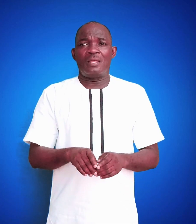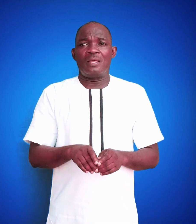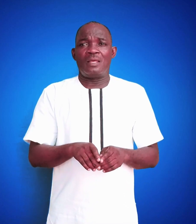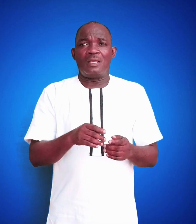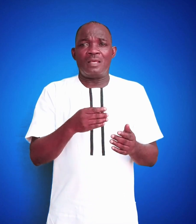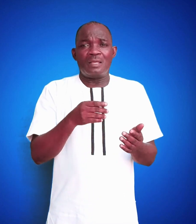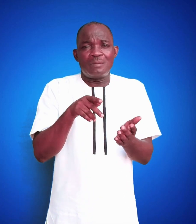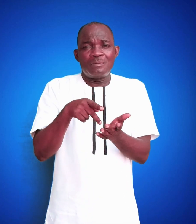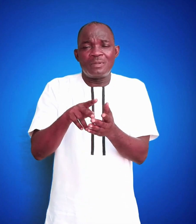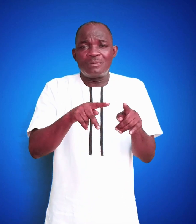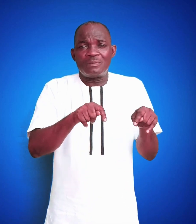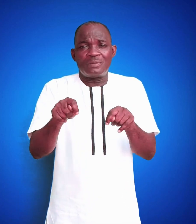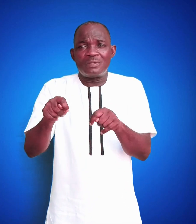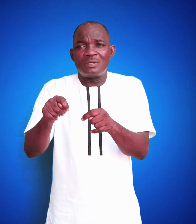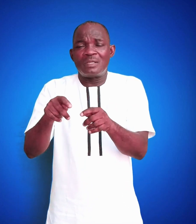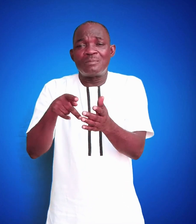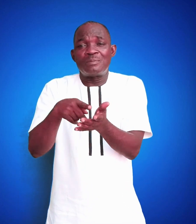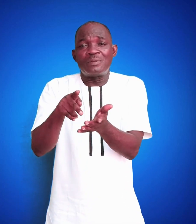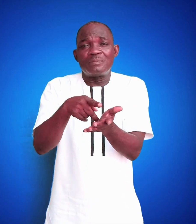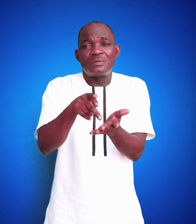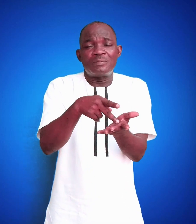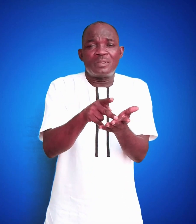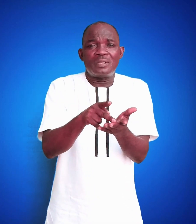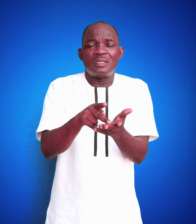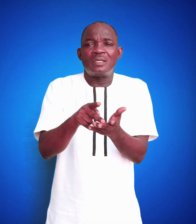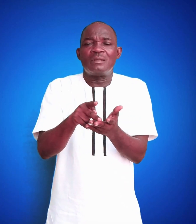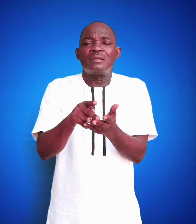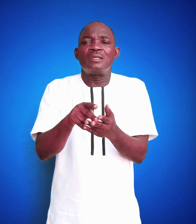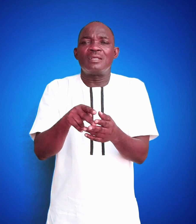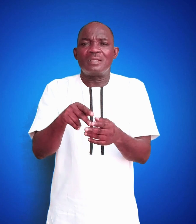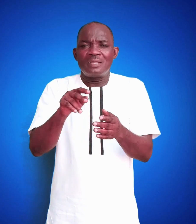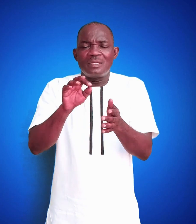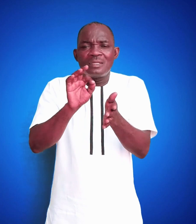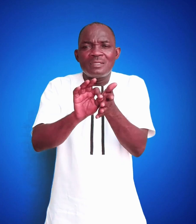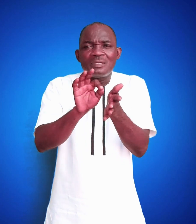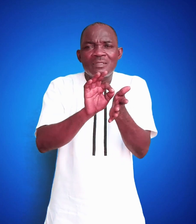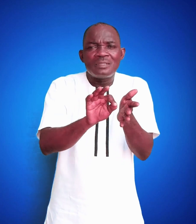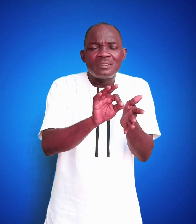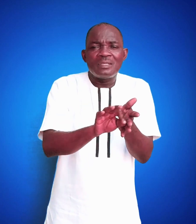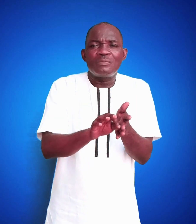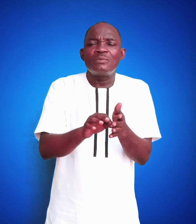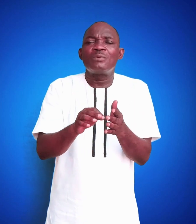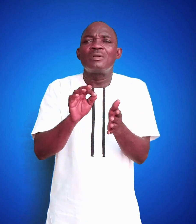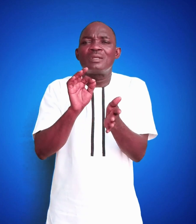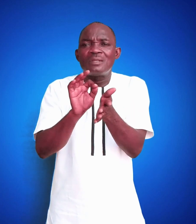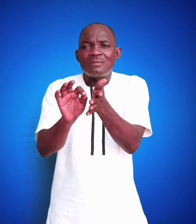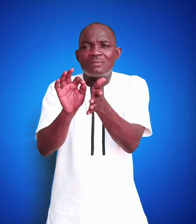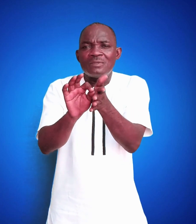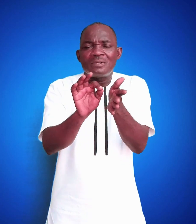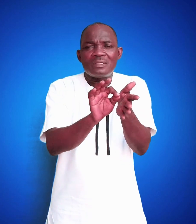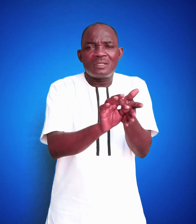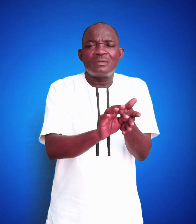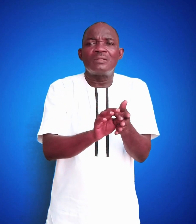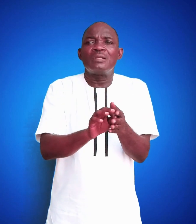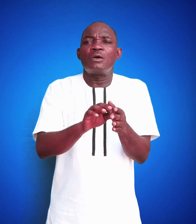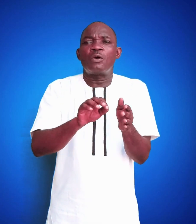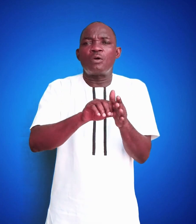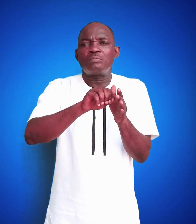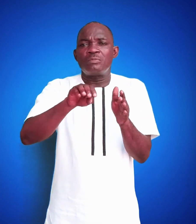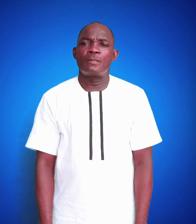electronic payment mechanism eliminates fiduciary risk.